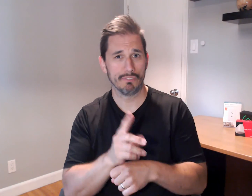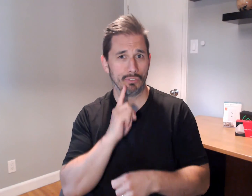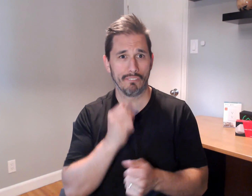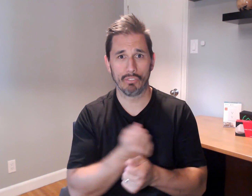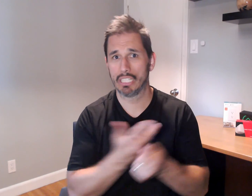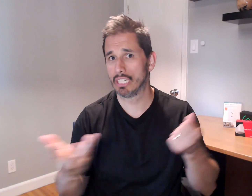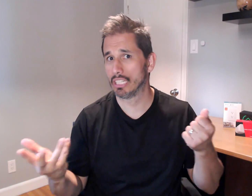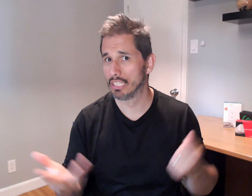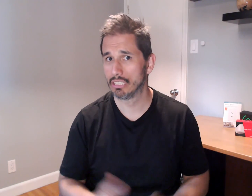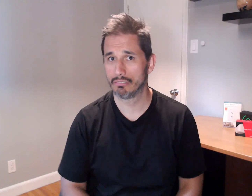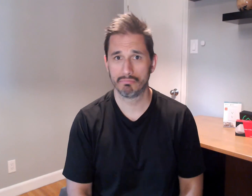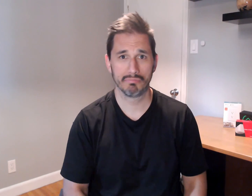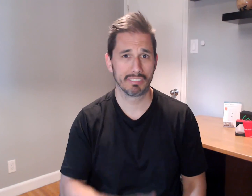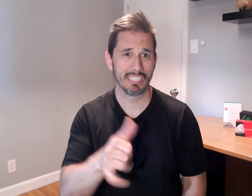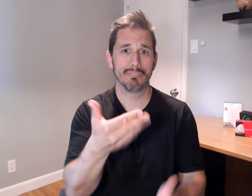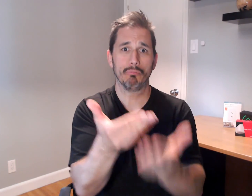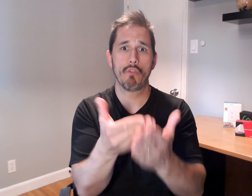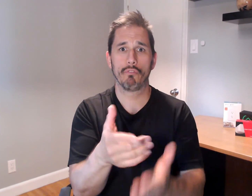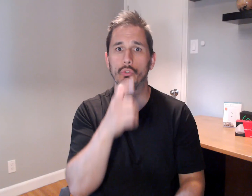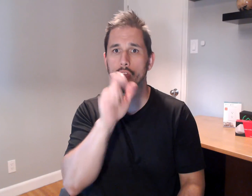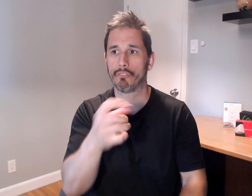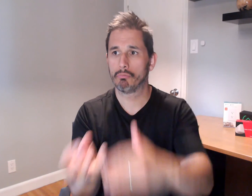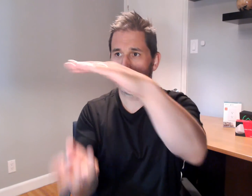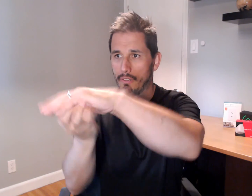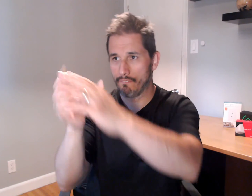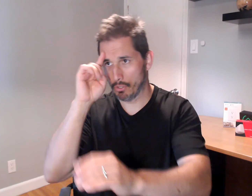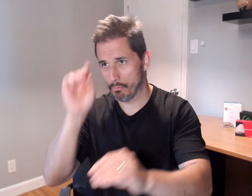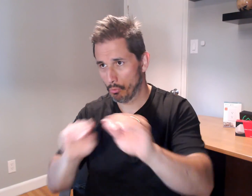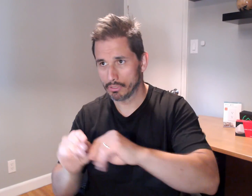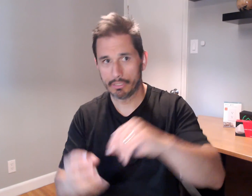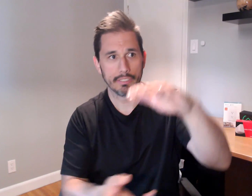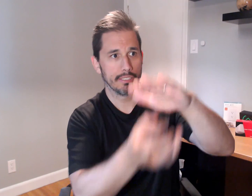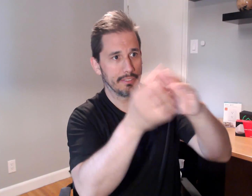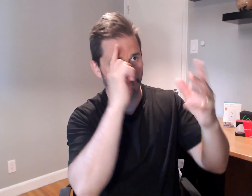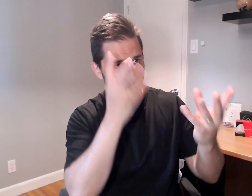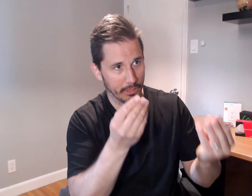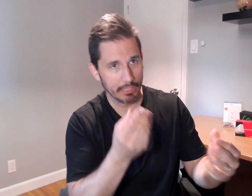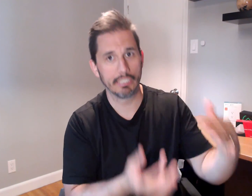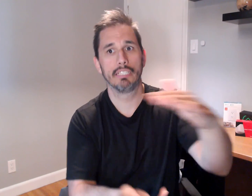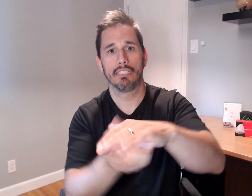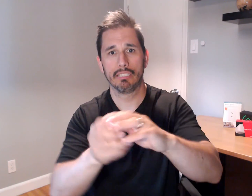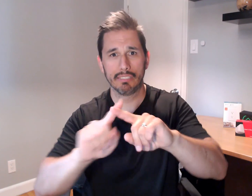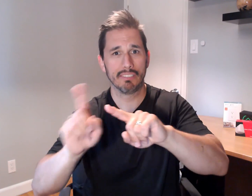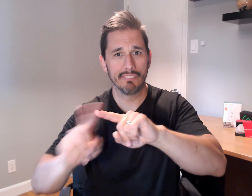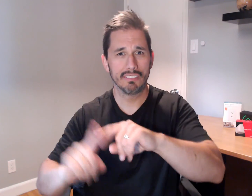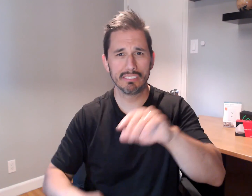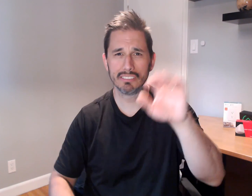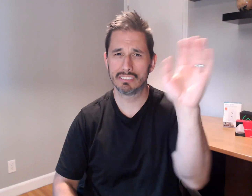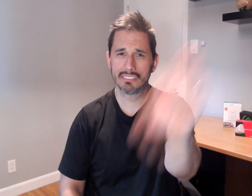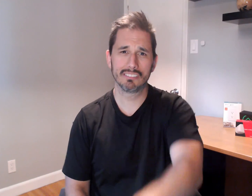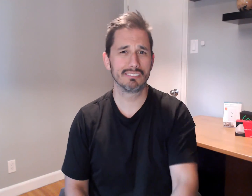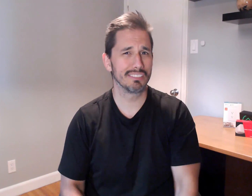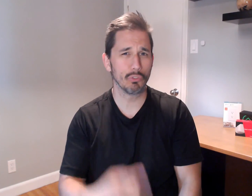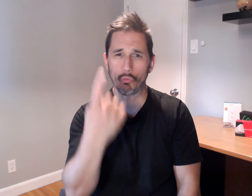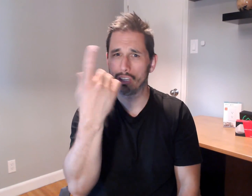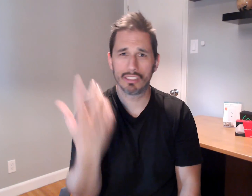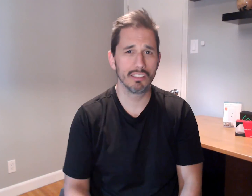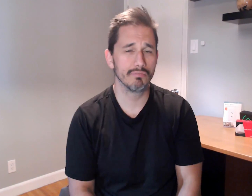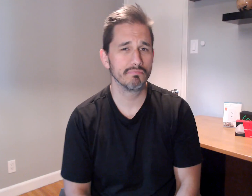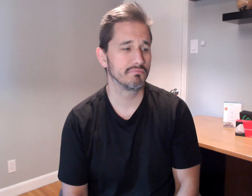not. And this has so much built into a single product. It's proof that you wouldn't have to buy a specific sensor for humidity,